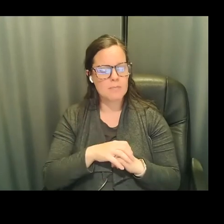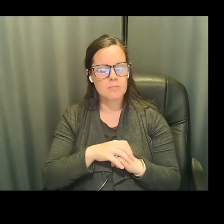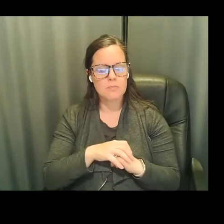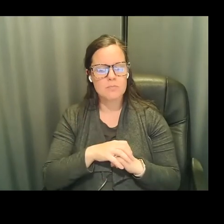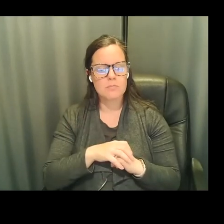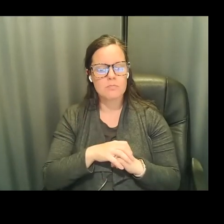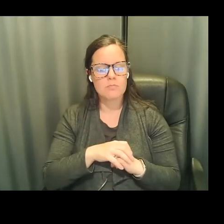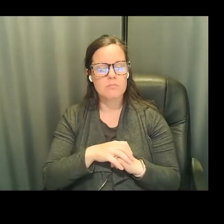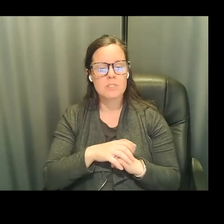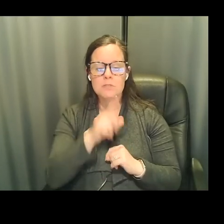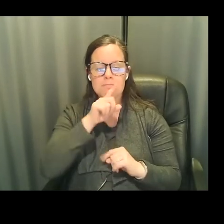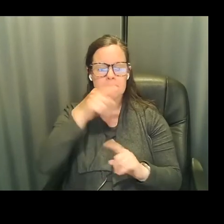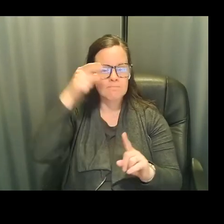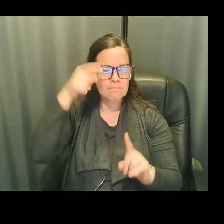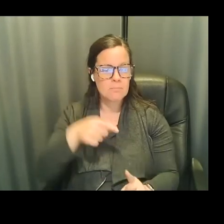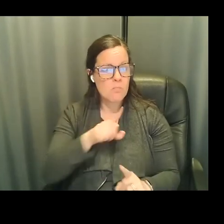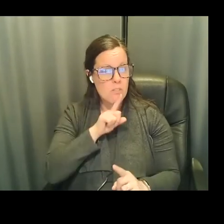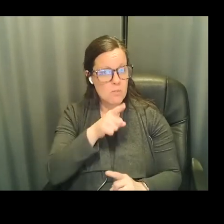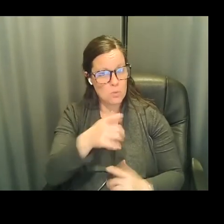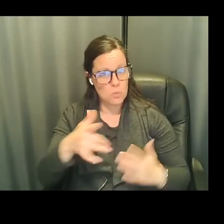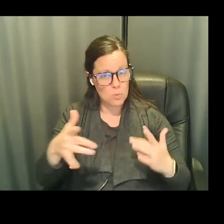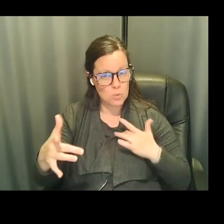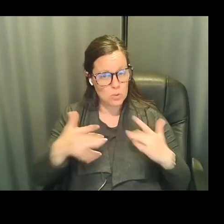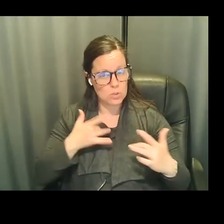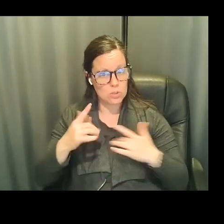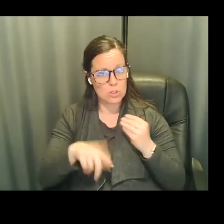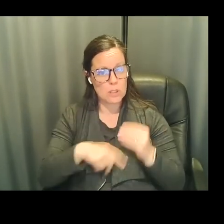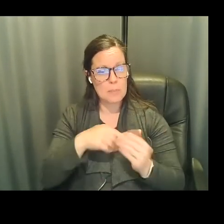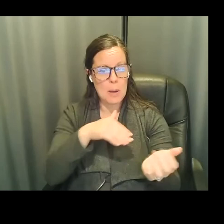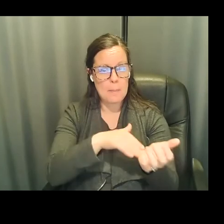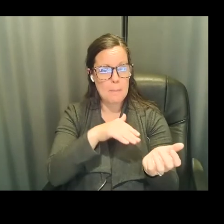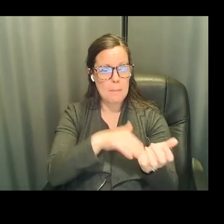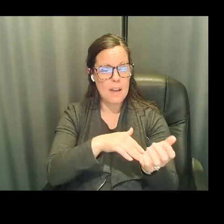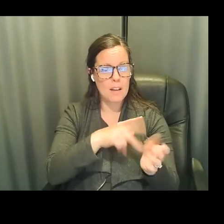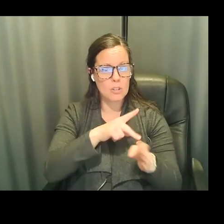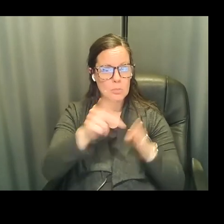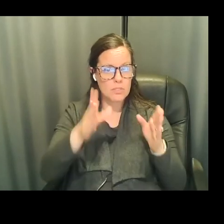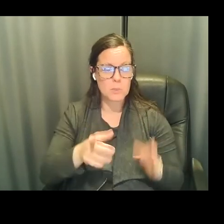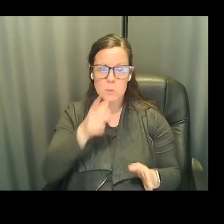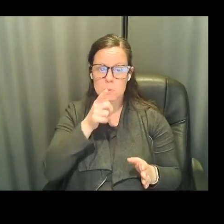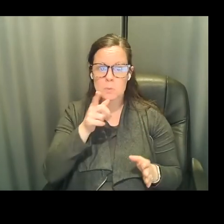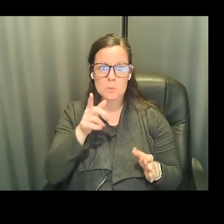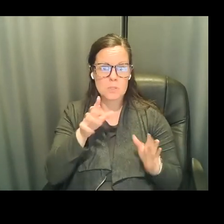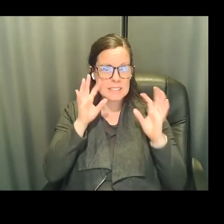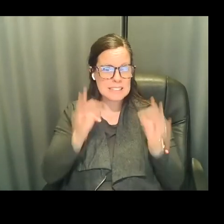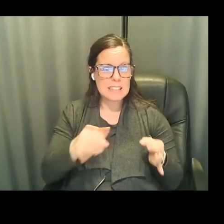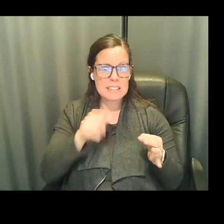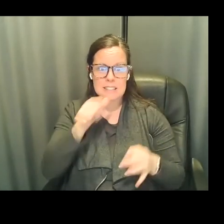It boils down to, are you concerned about medical professionals who are choosing not to get the